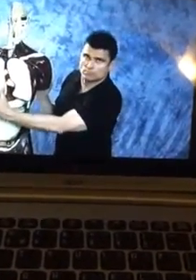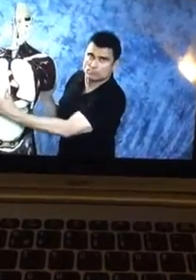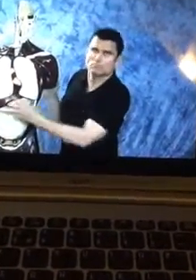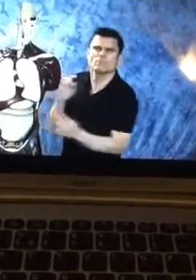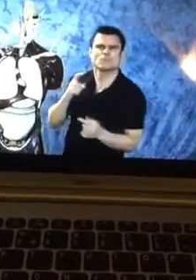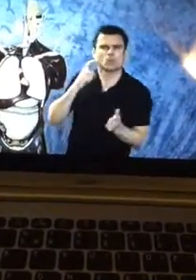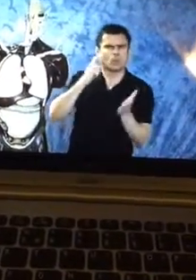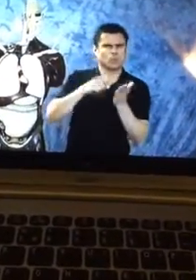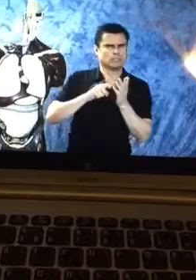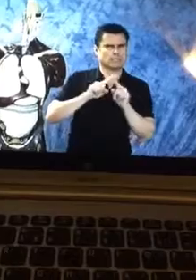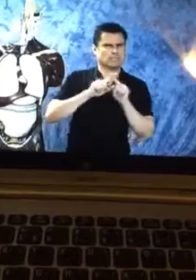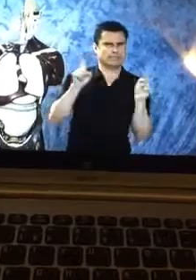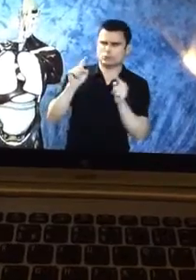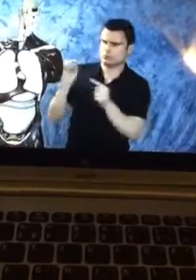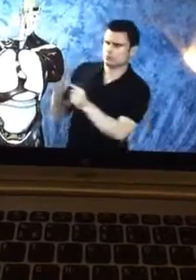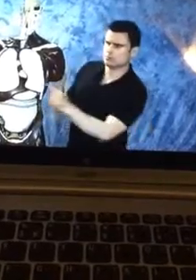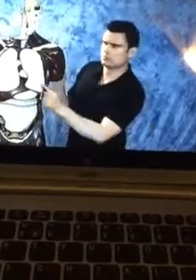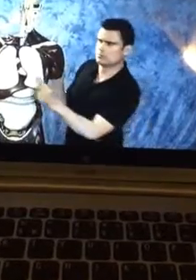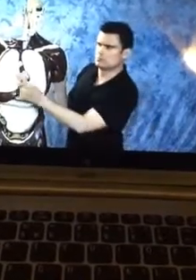two, but they're different.